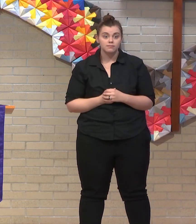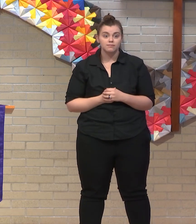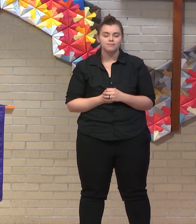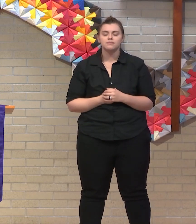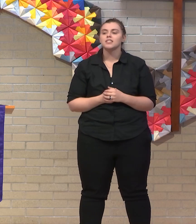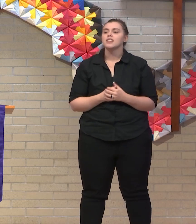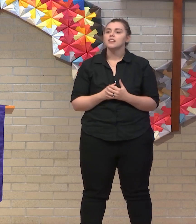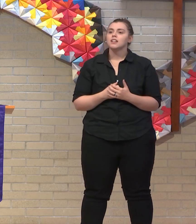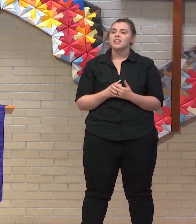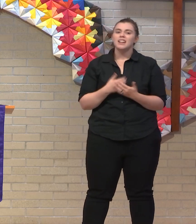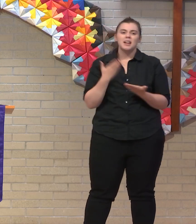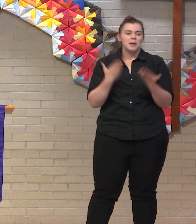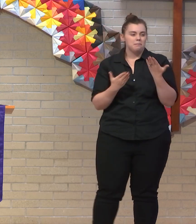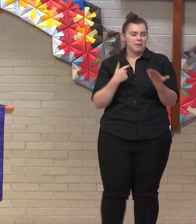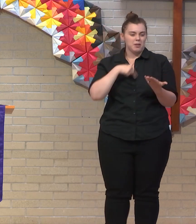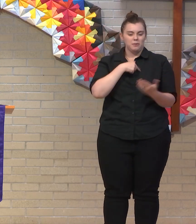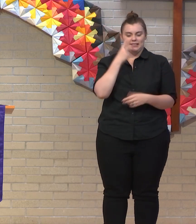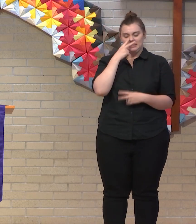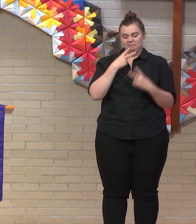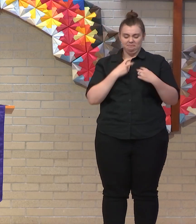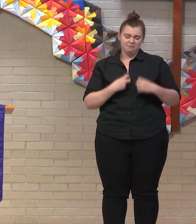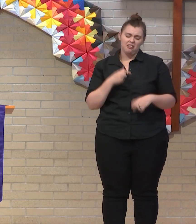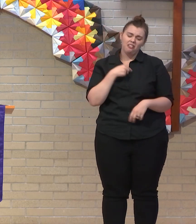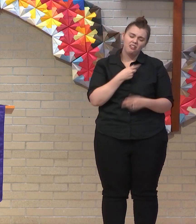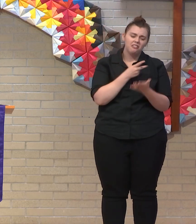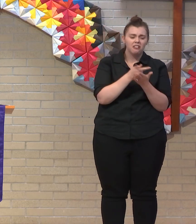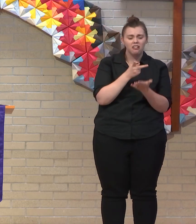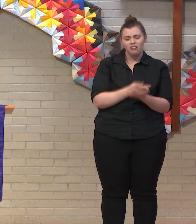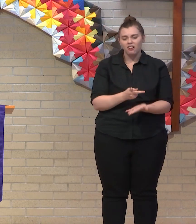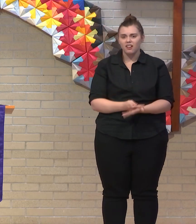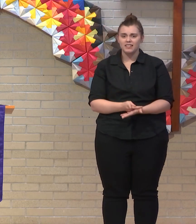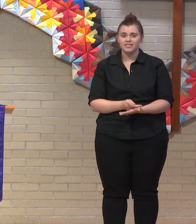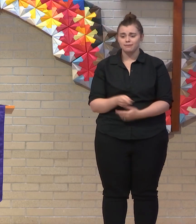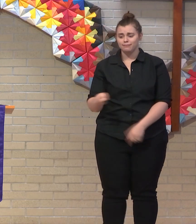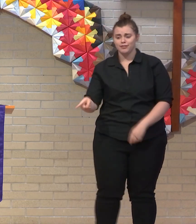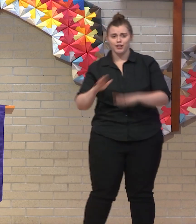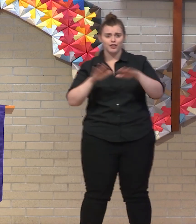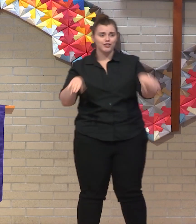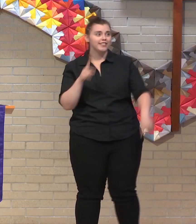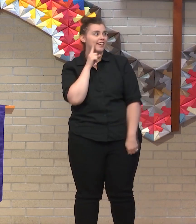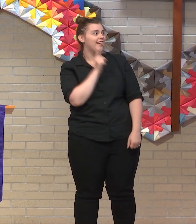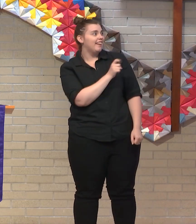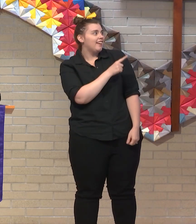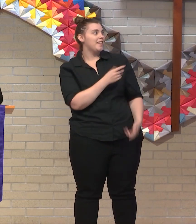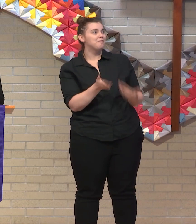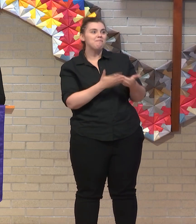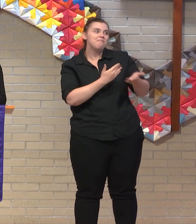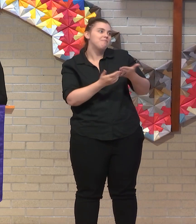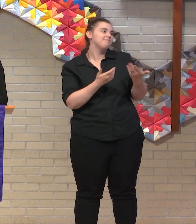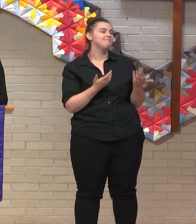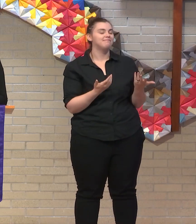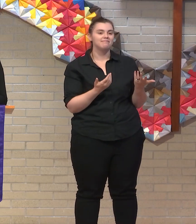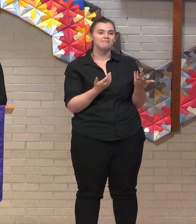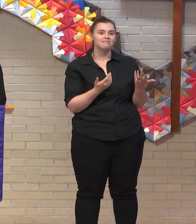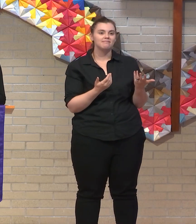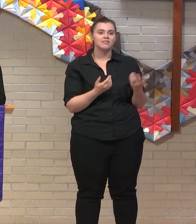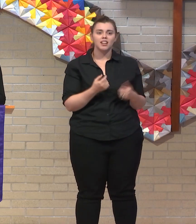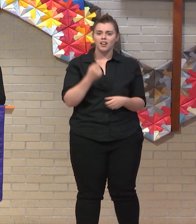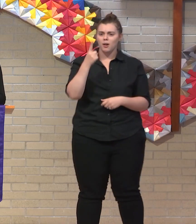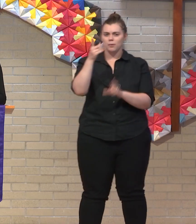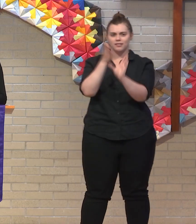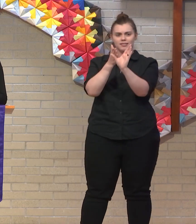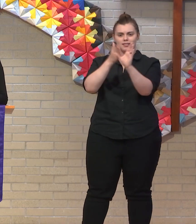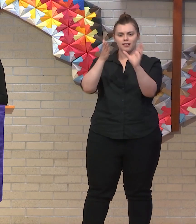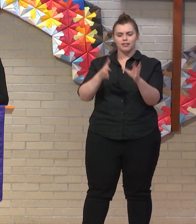the shortcomings that we perceive within ourselves often don't matter to children. As one psychologist describes